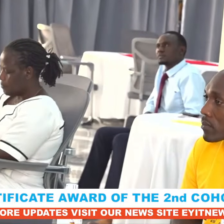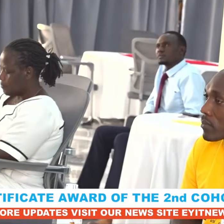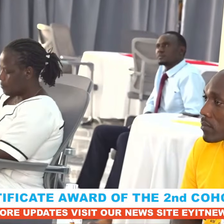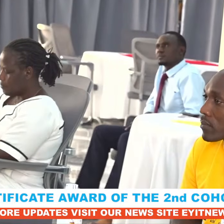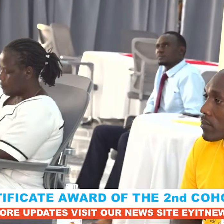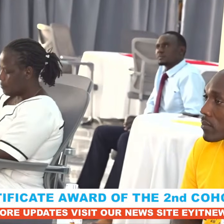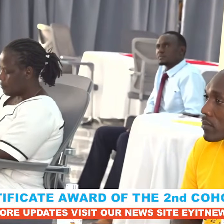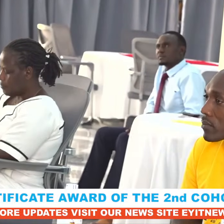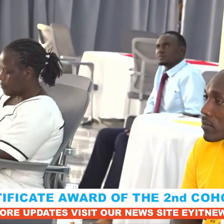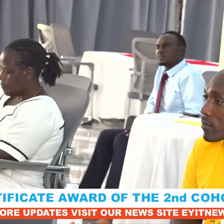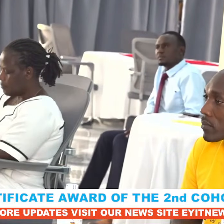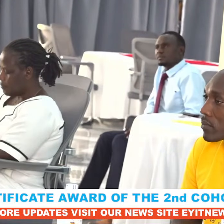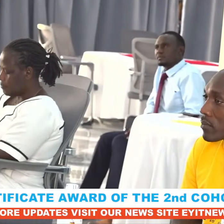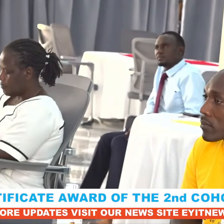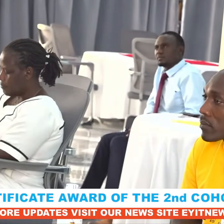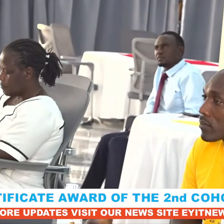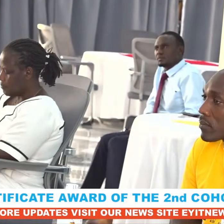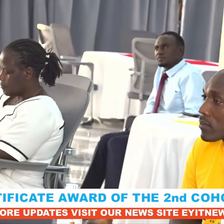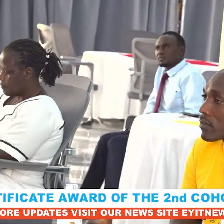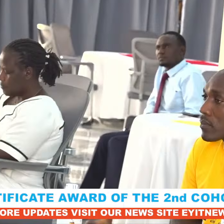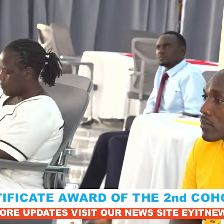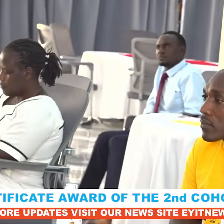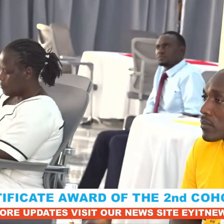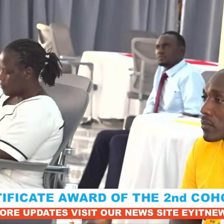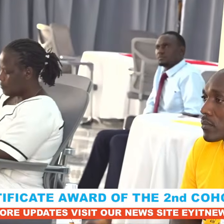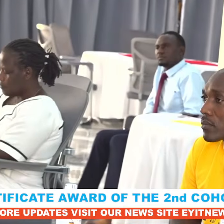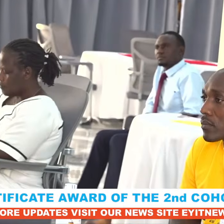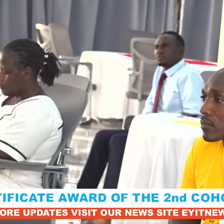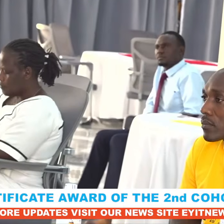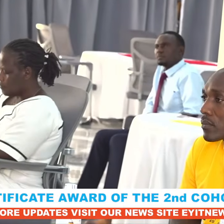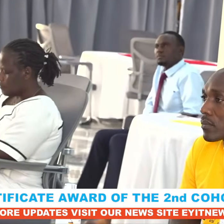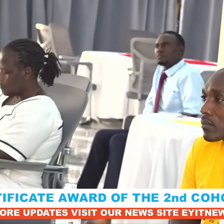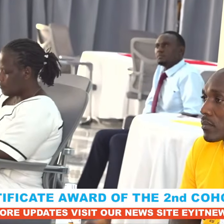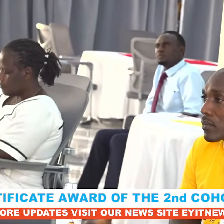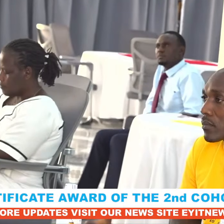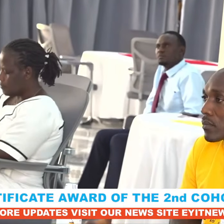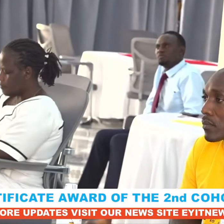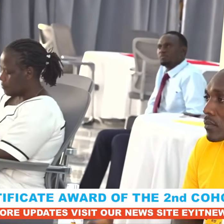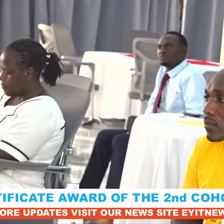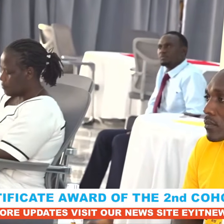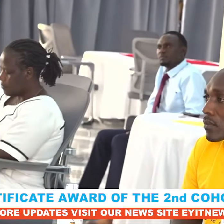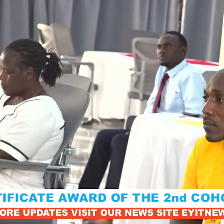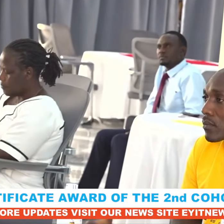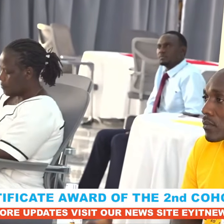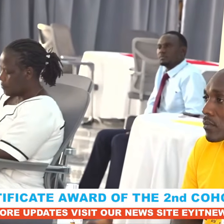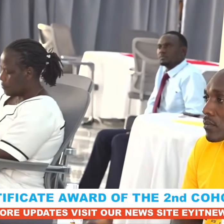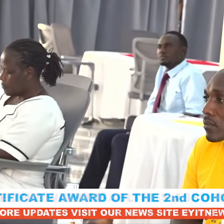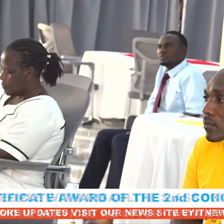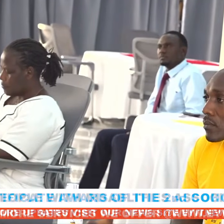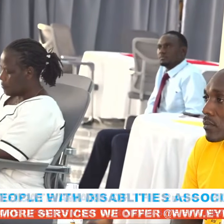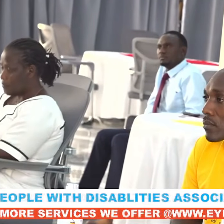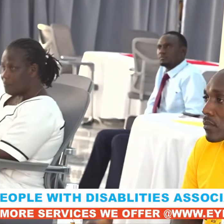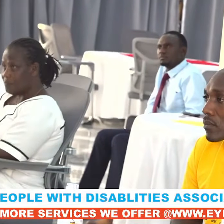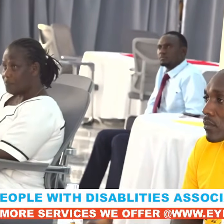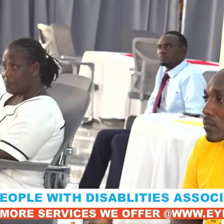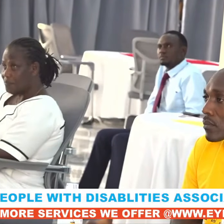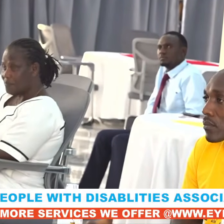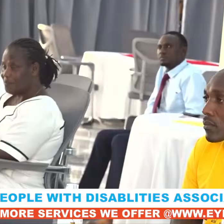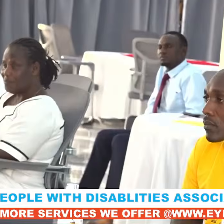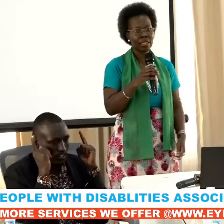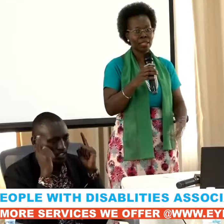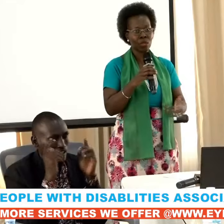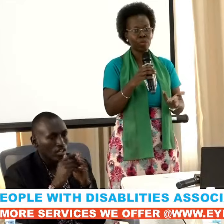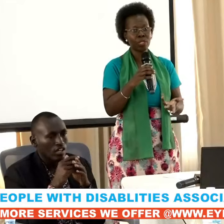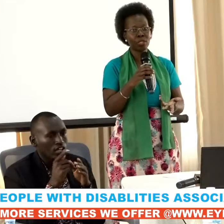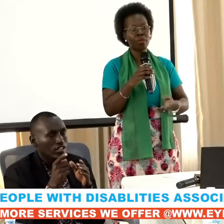staff, who has grasped this opportunity and is now using it. And Sheila, I was talking to Stella,